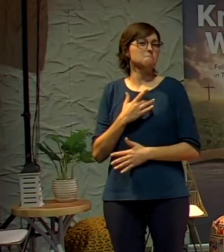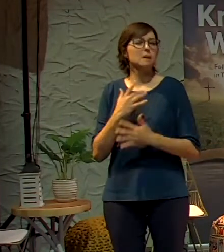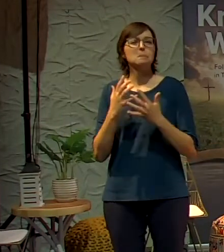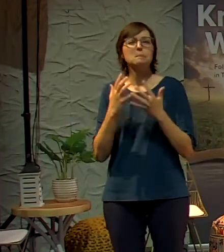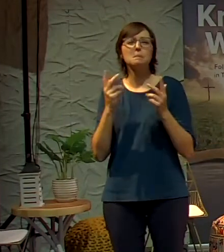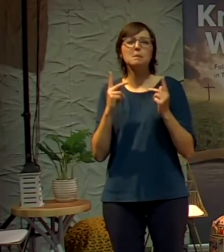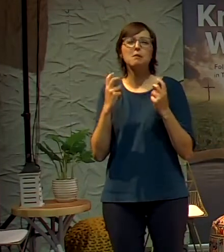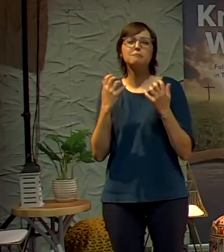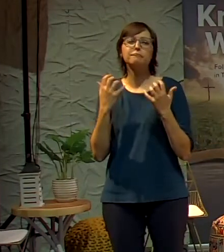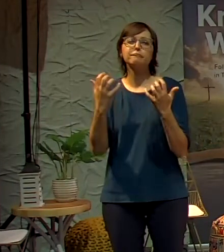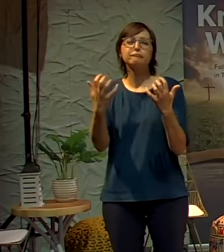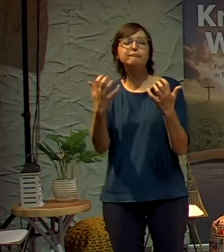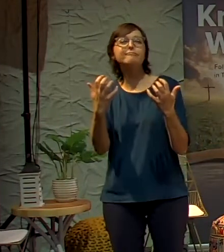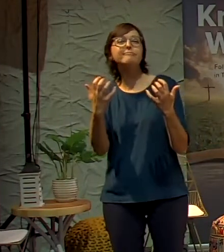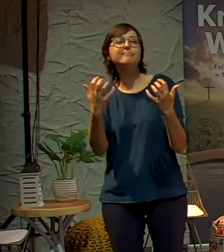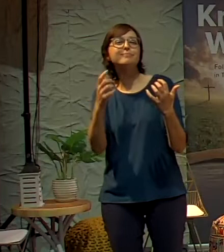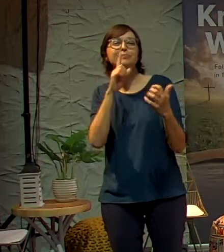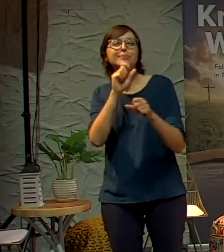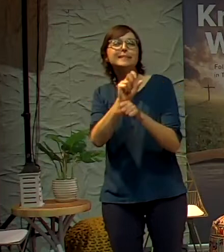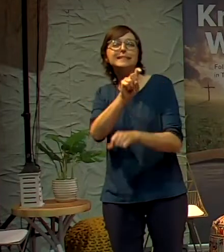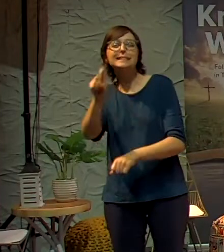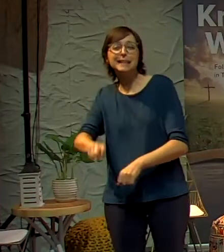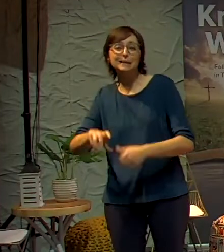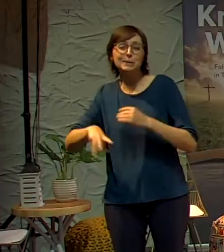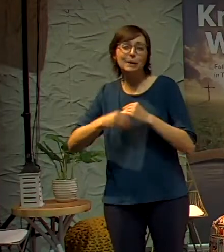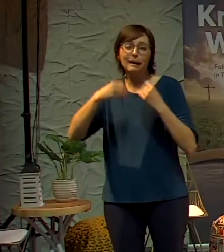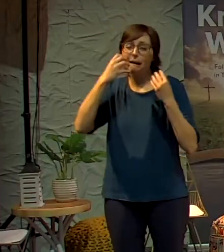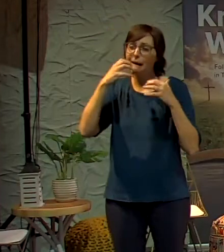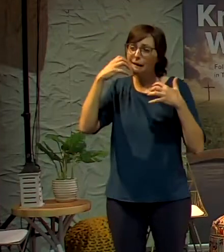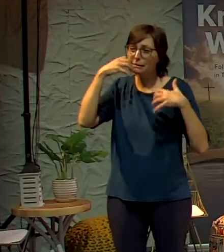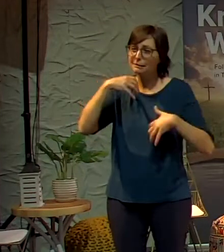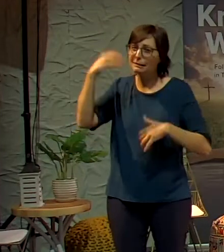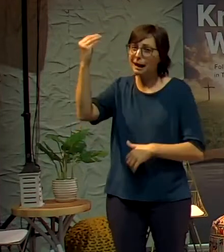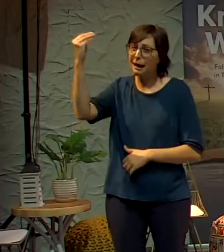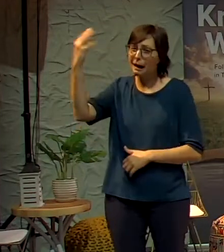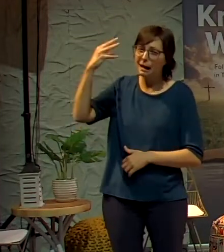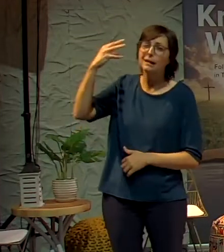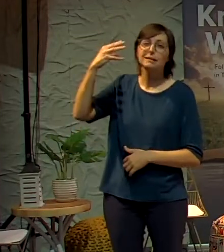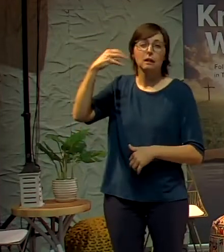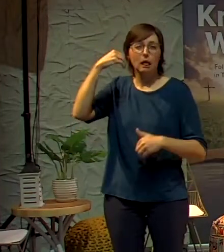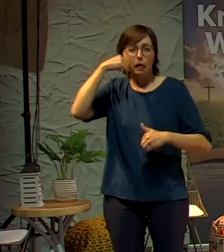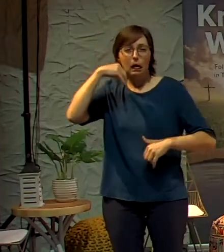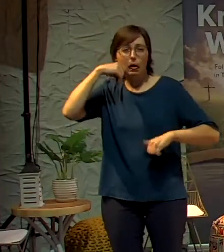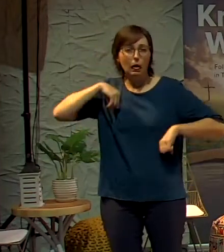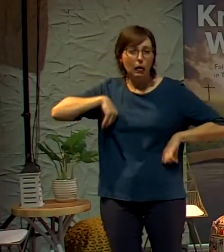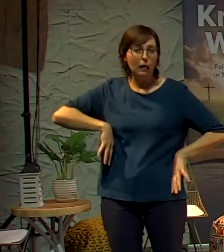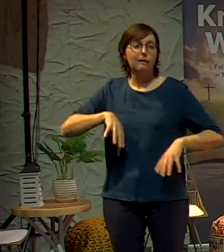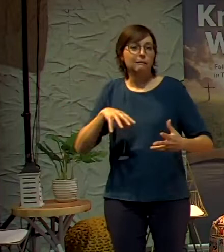people, a Texas wedding, very hot, outdoors. All of us were dripping with sweat,